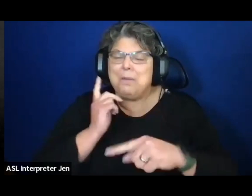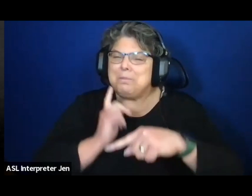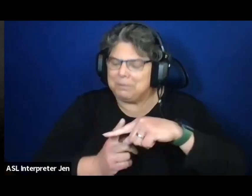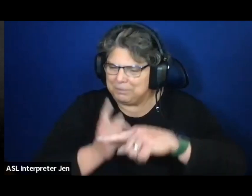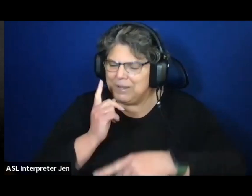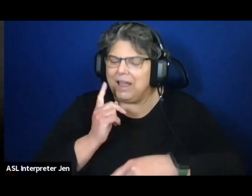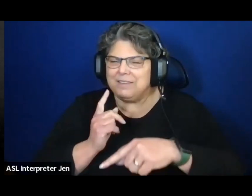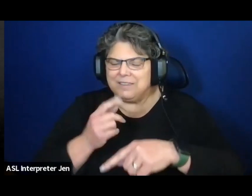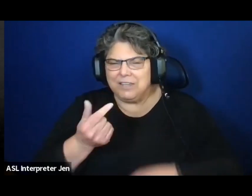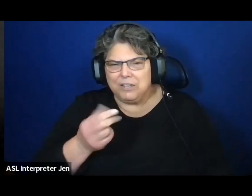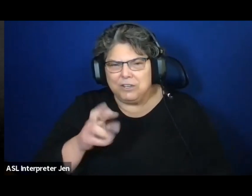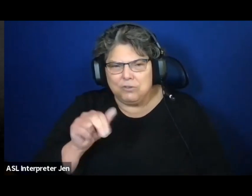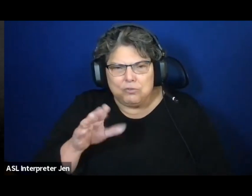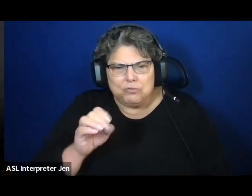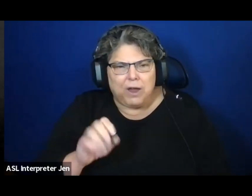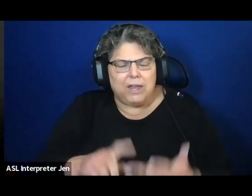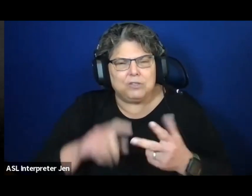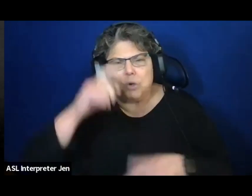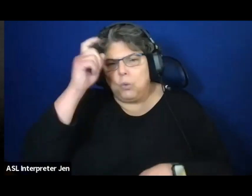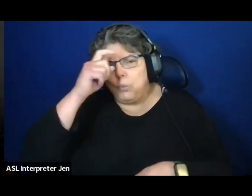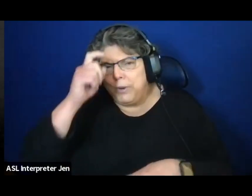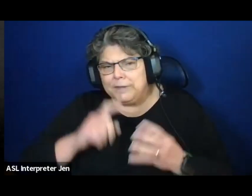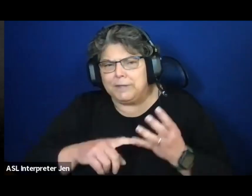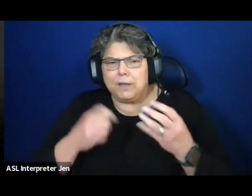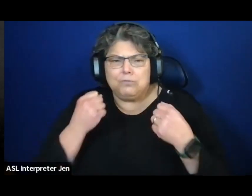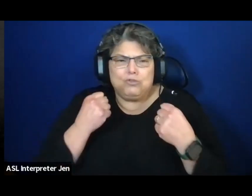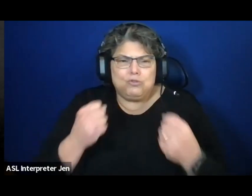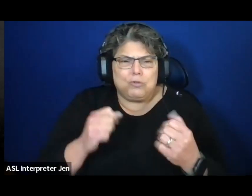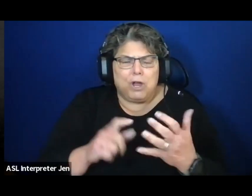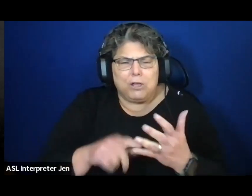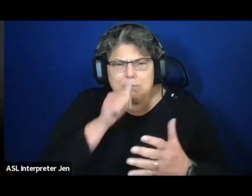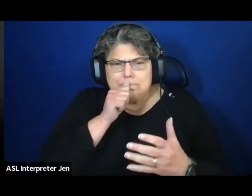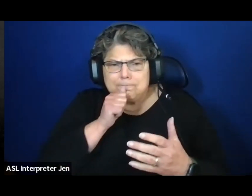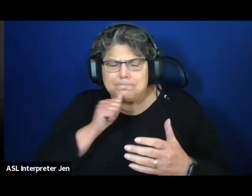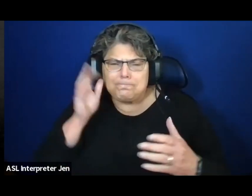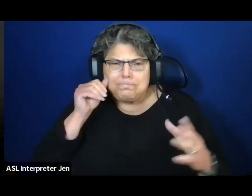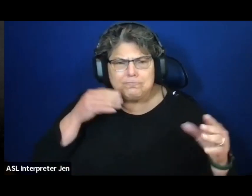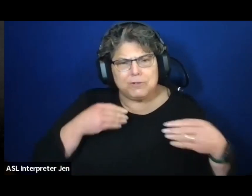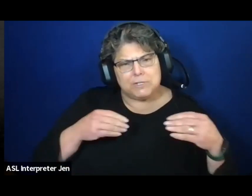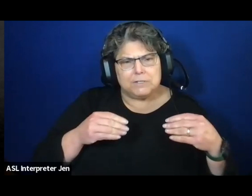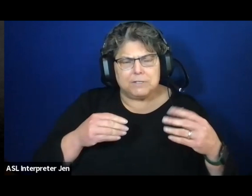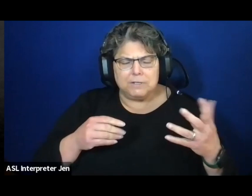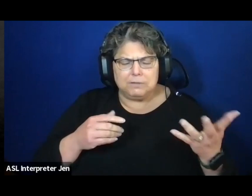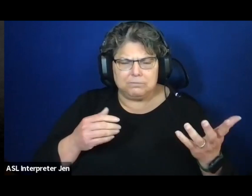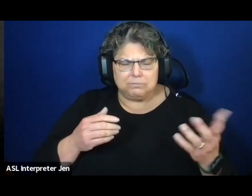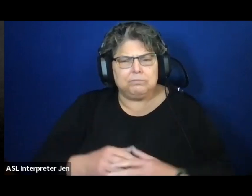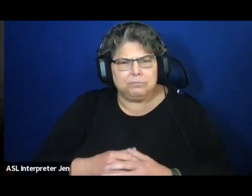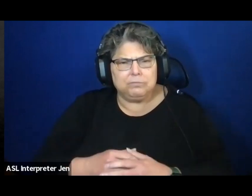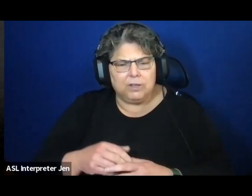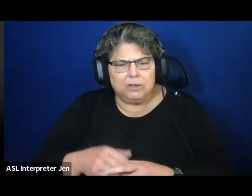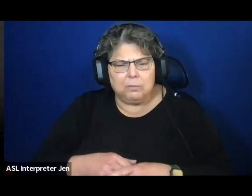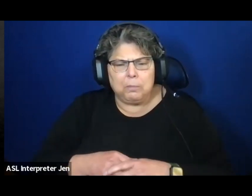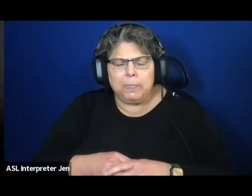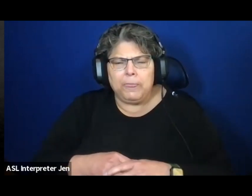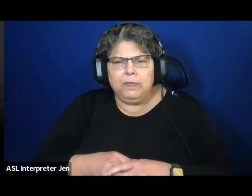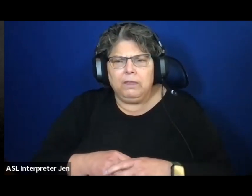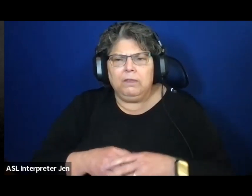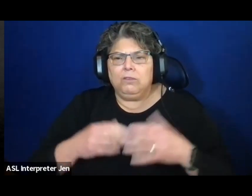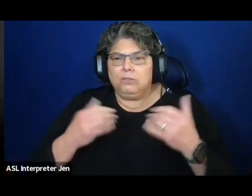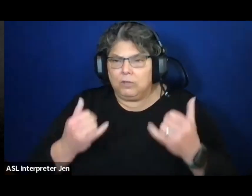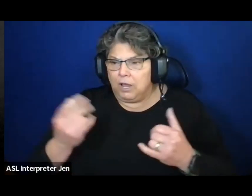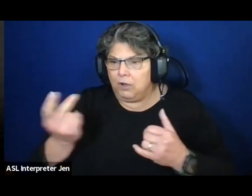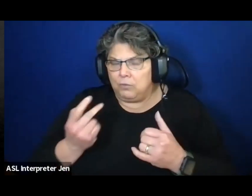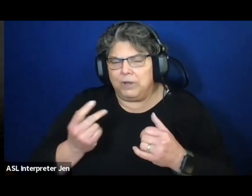grace, wisdom, strength, resiliency, and resolve to the mix. Having now met with